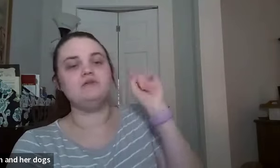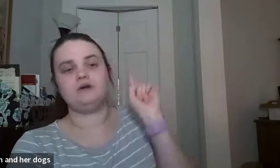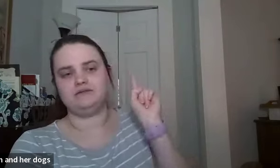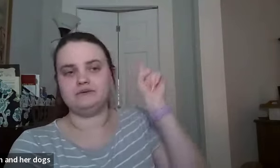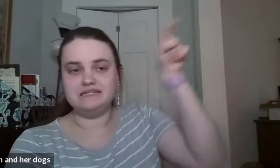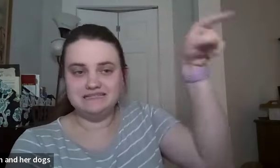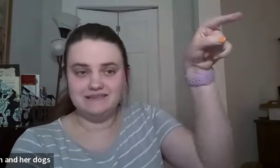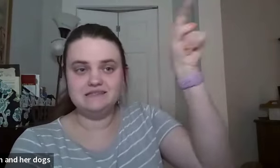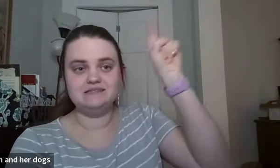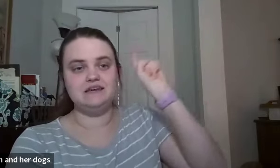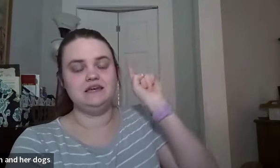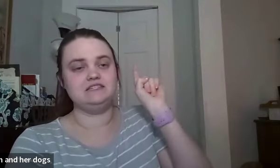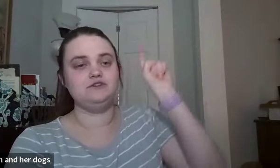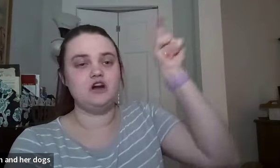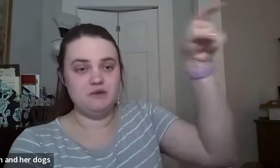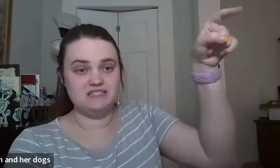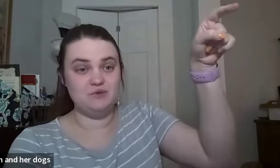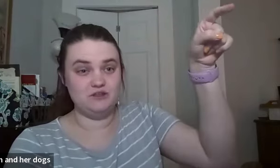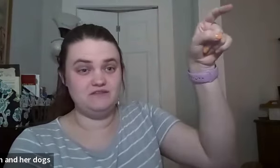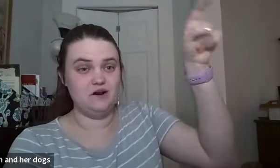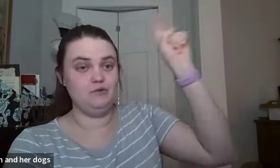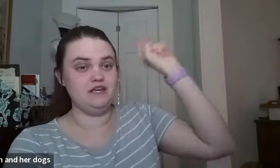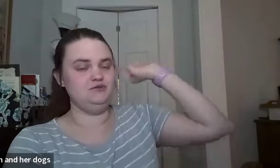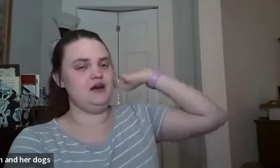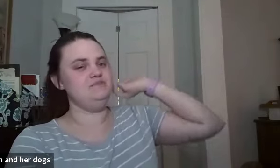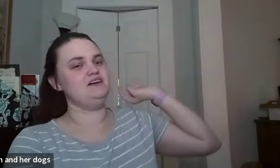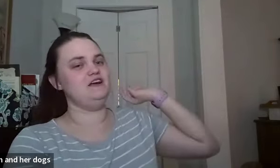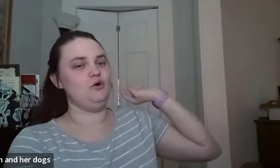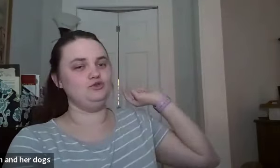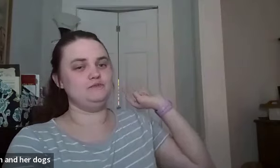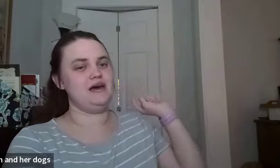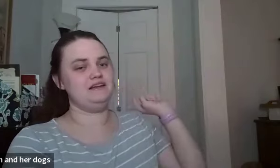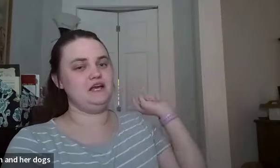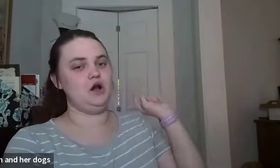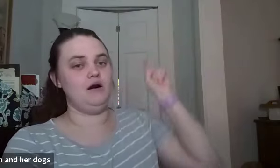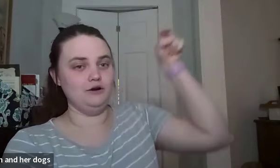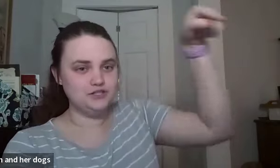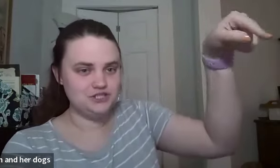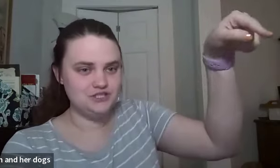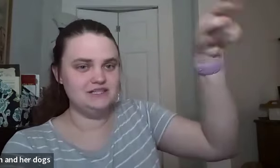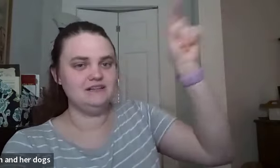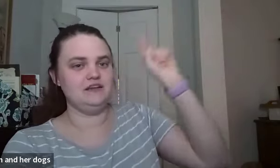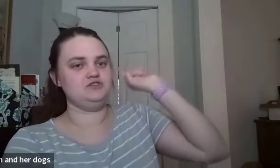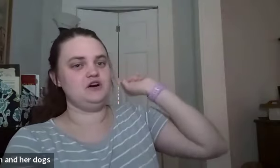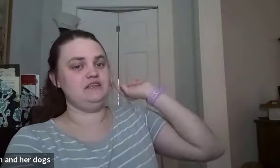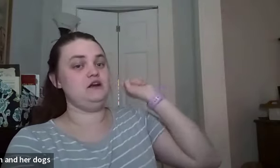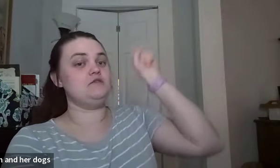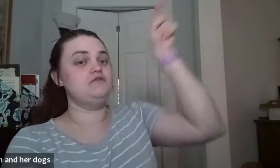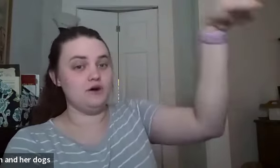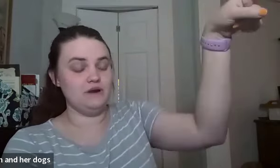okay, the reason I did this is if you're talking about someone really far away, you kind of make it like a whole dramatic like arch. Like you're talking, they are far away.